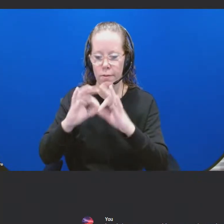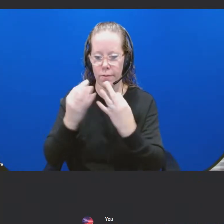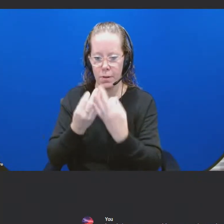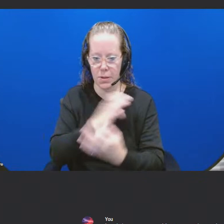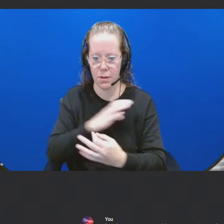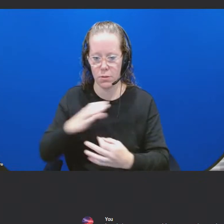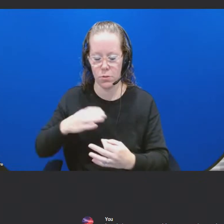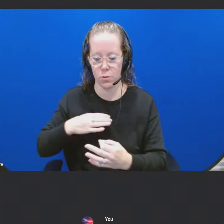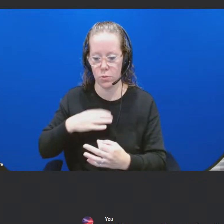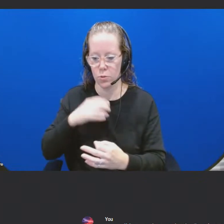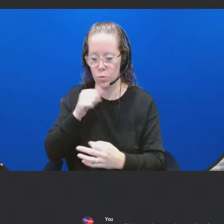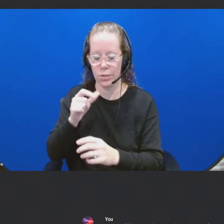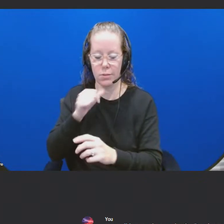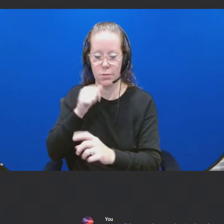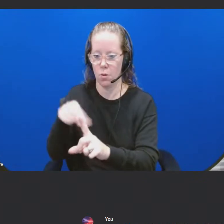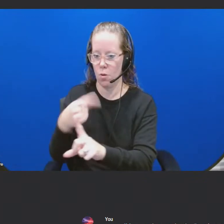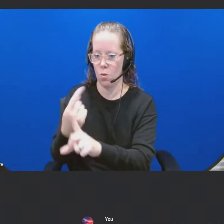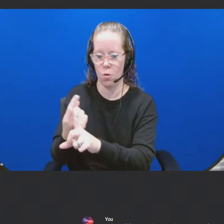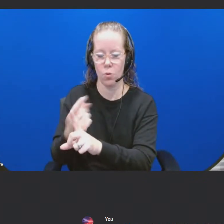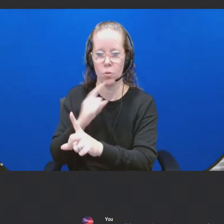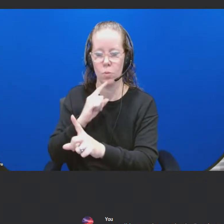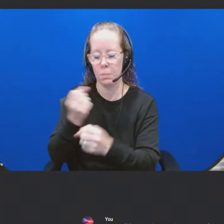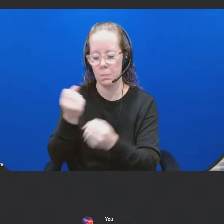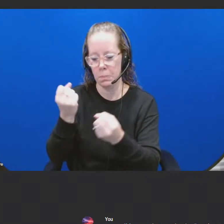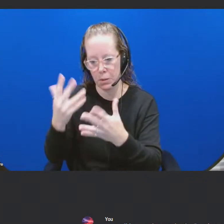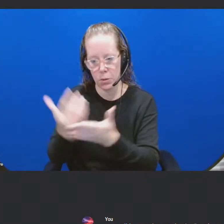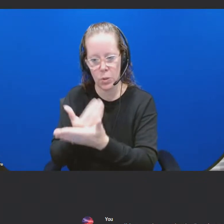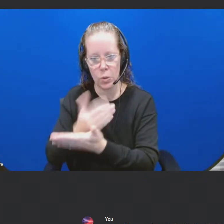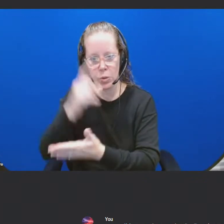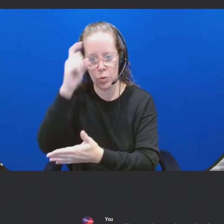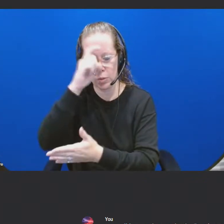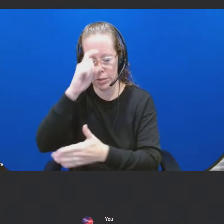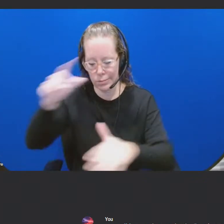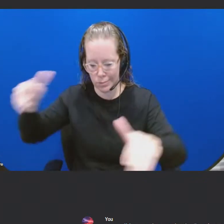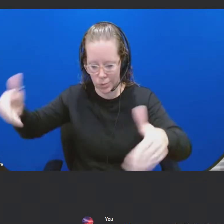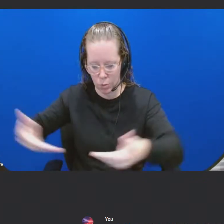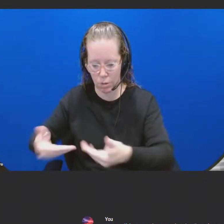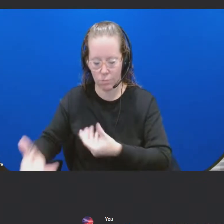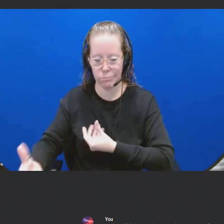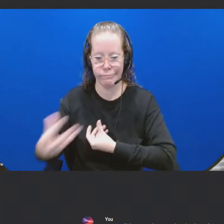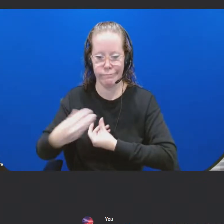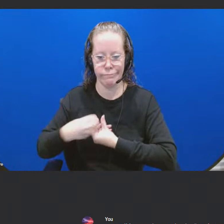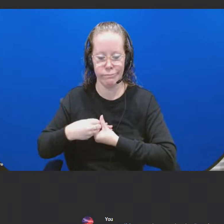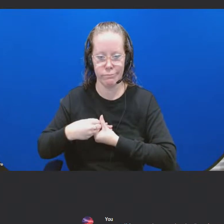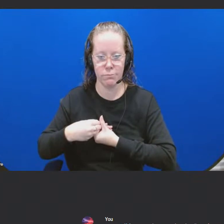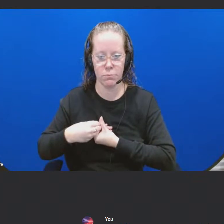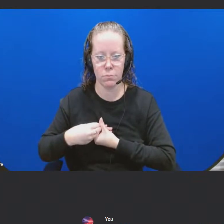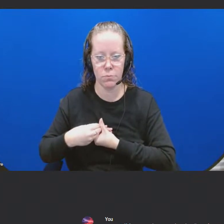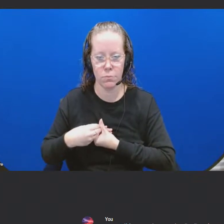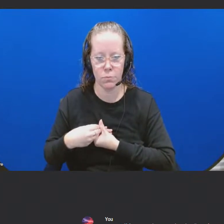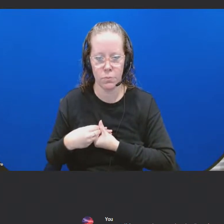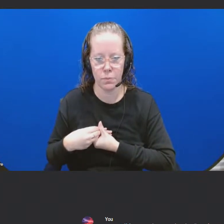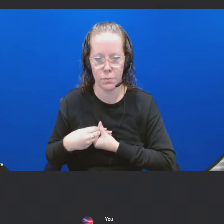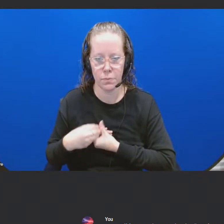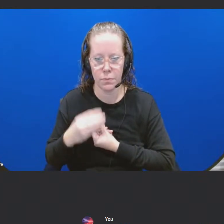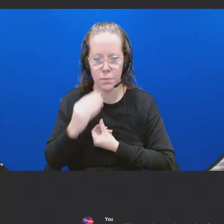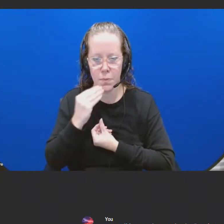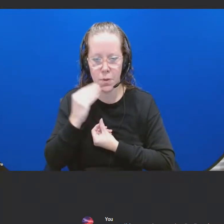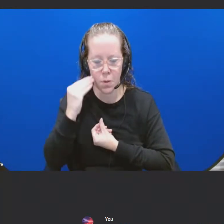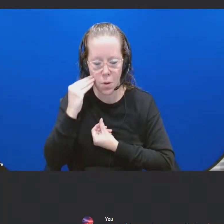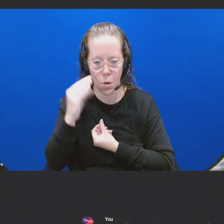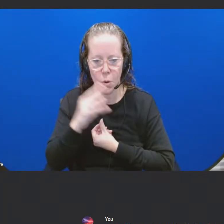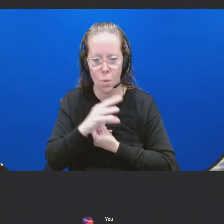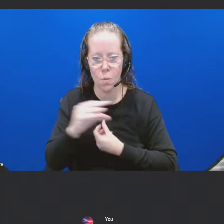have welcomed many new residents to our family home, home, and have blessed